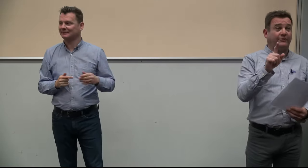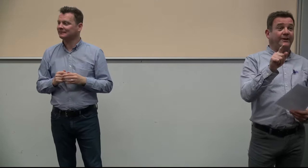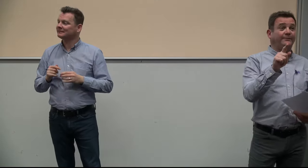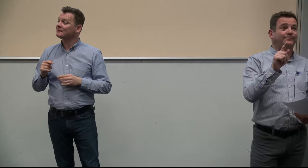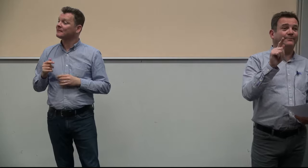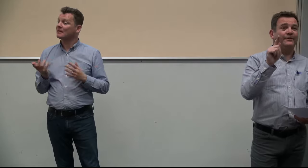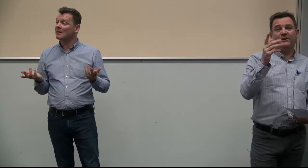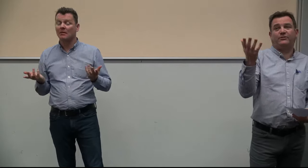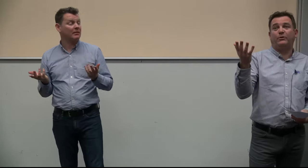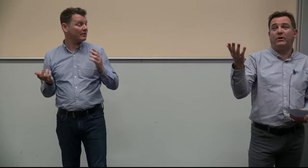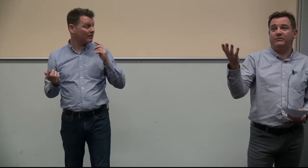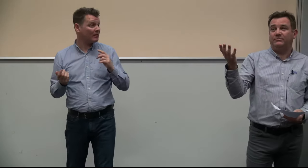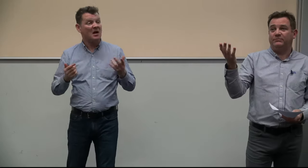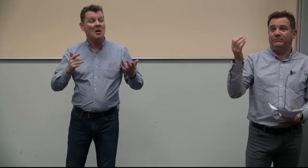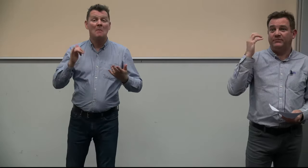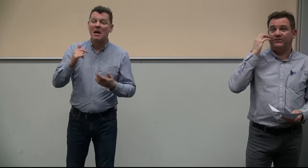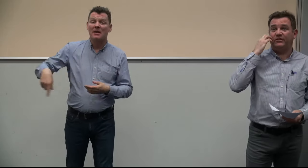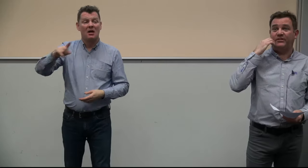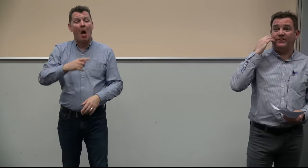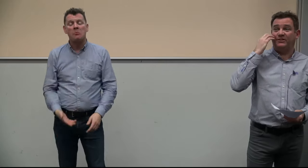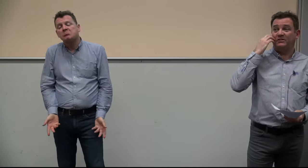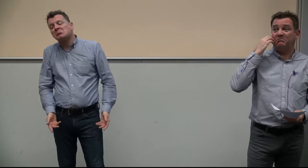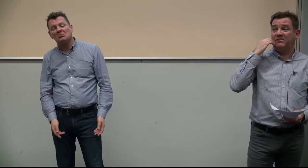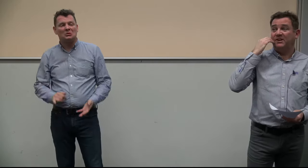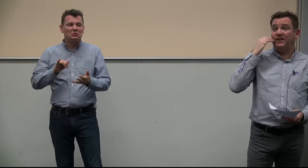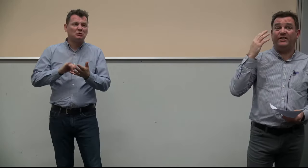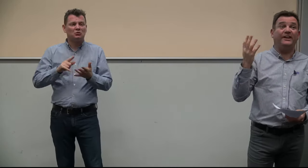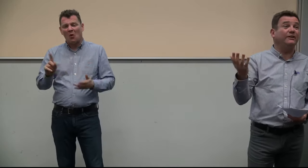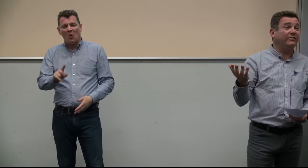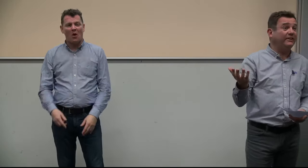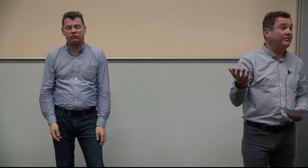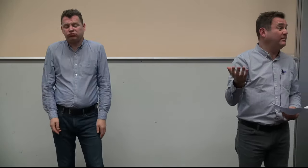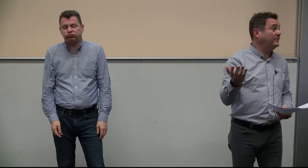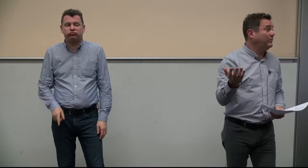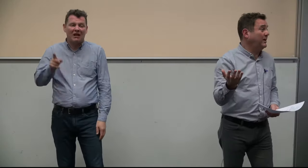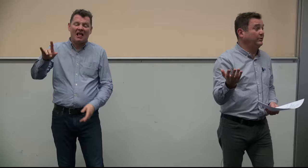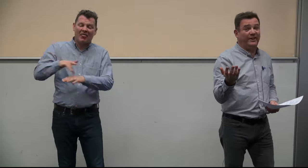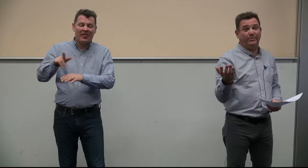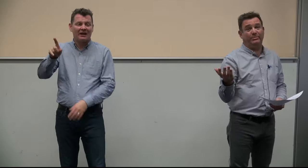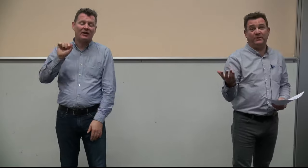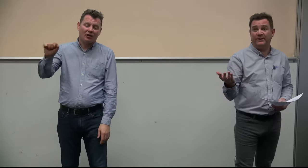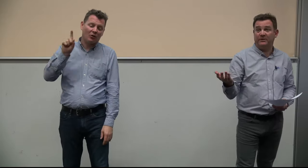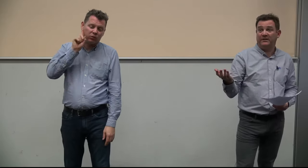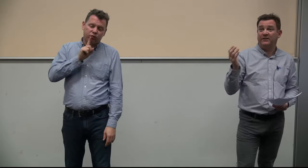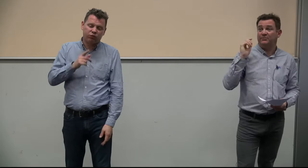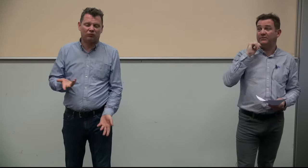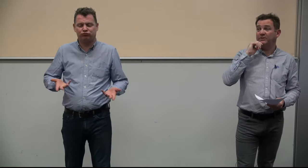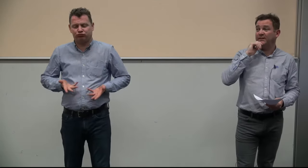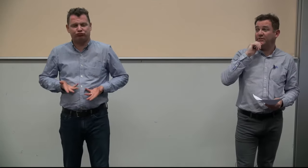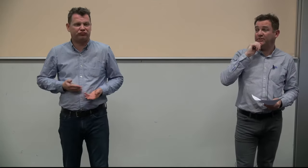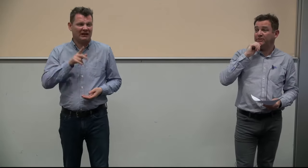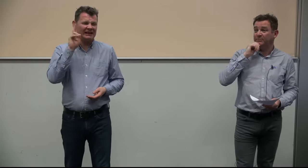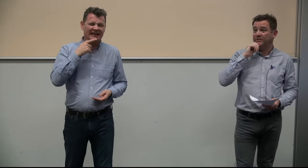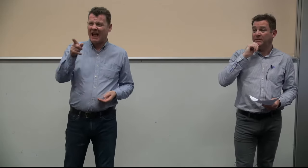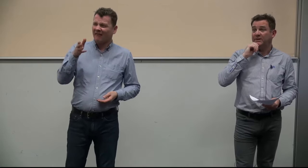You could say, so what? It's just theatre. It's hearing theatre. Why would deaf people come anyway? It's probably not